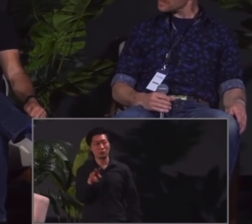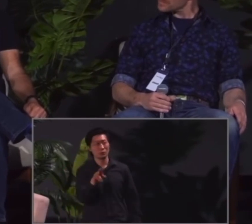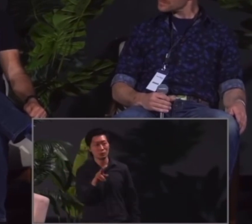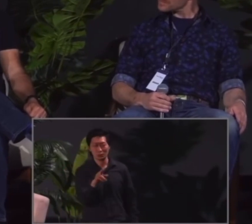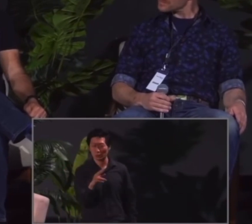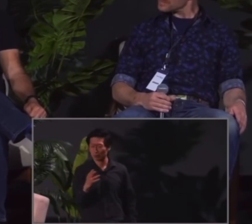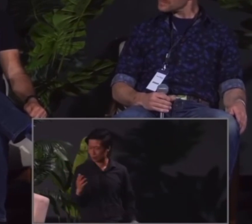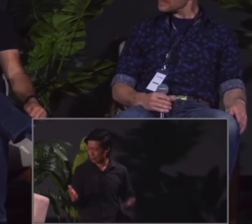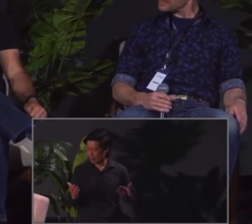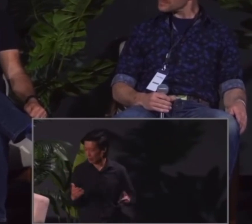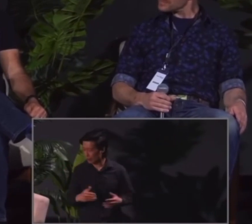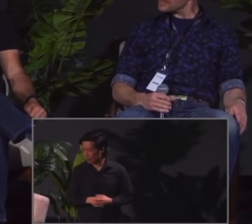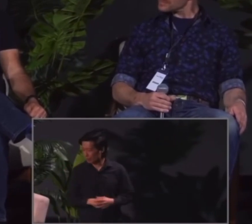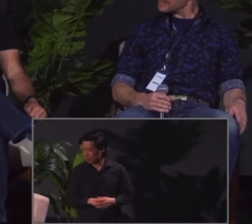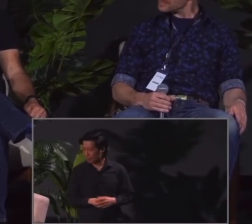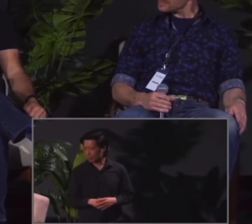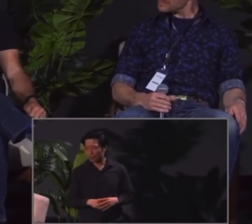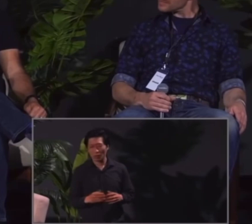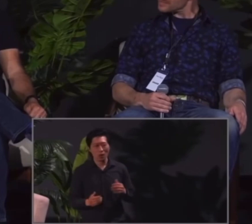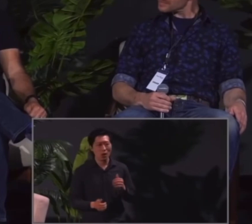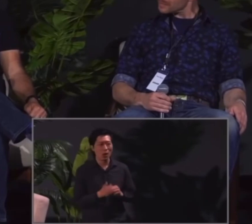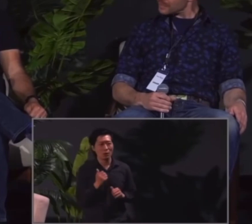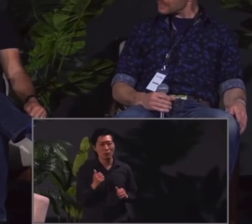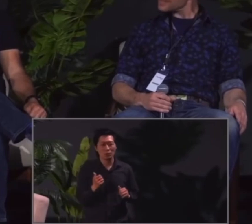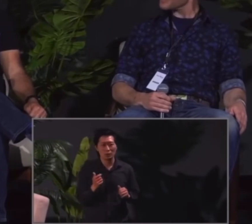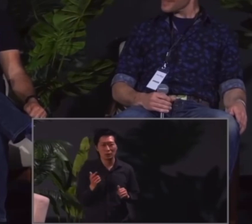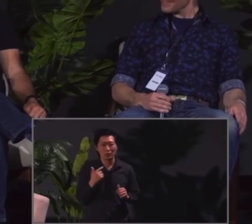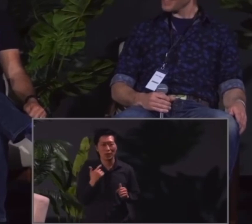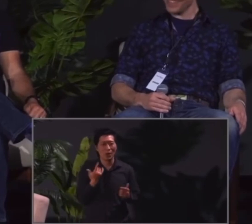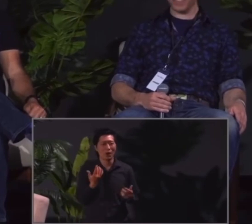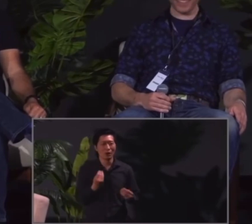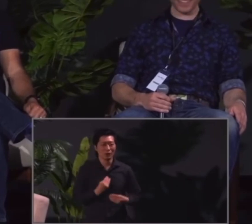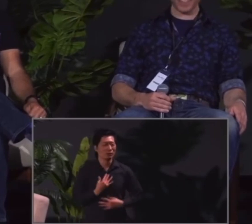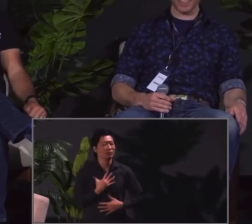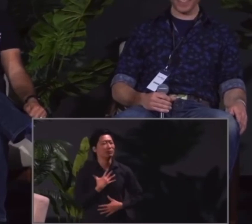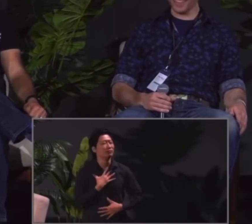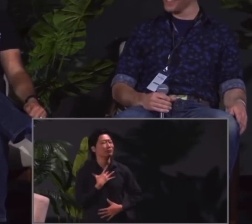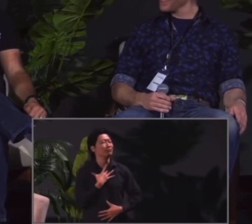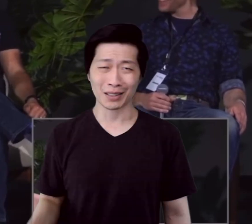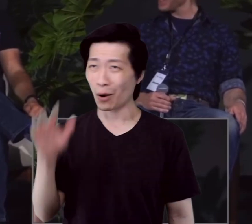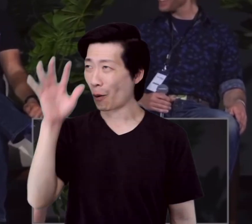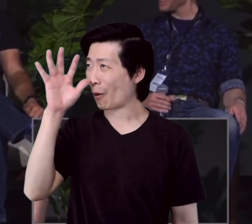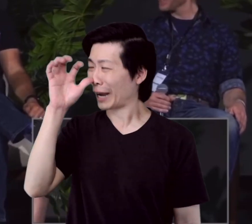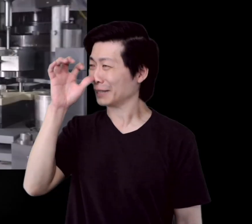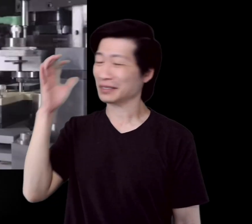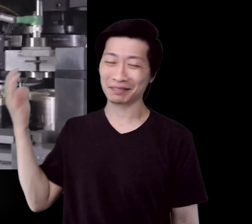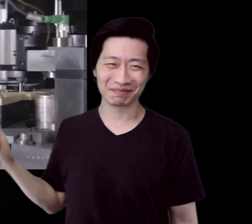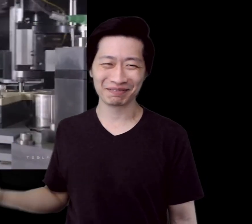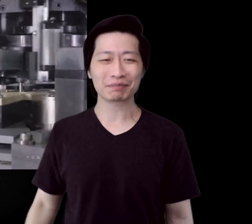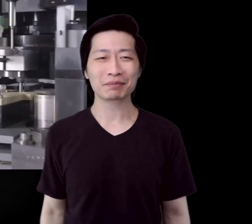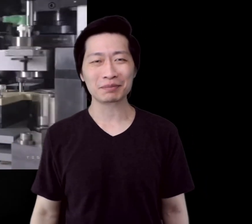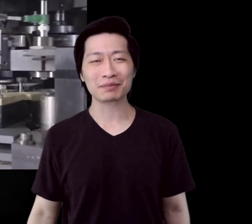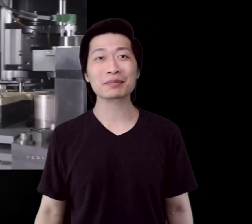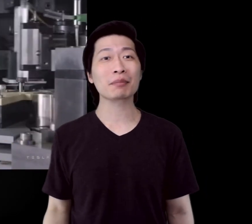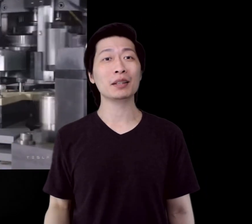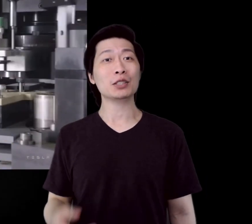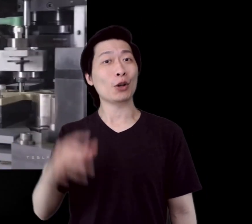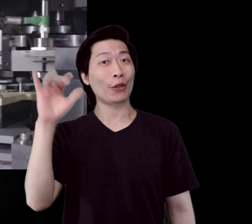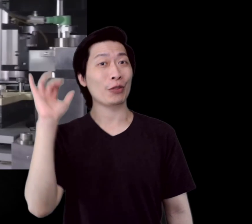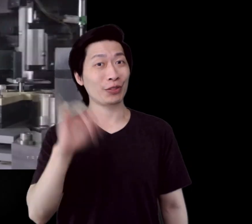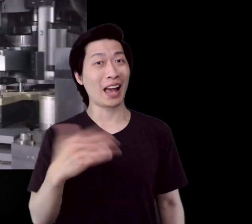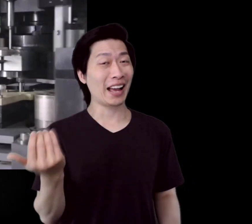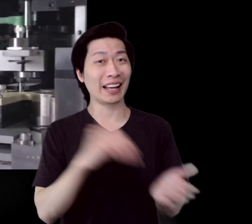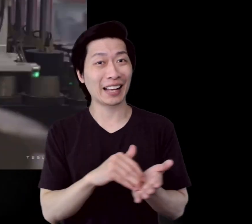maybe almost orgasmic, I guess it'd be. Yeah, almost. So that again is